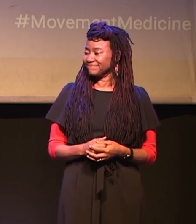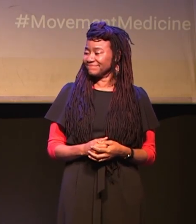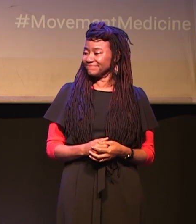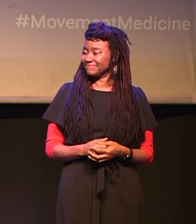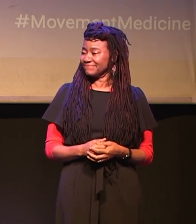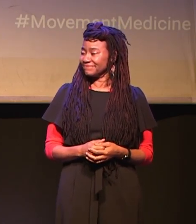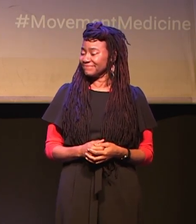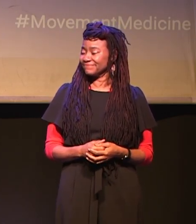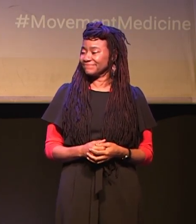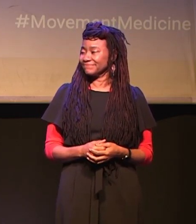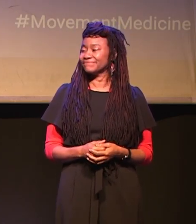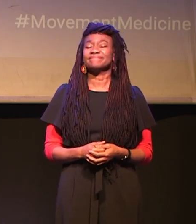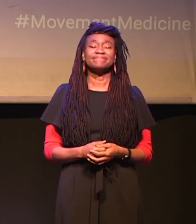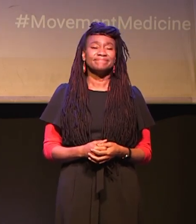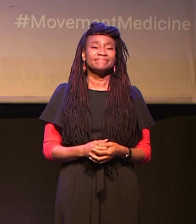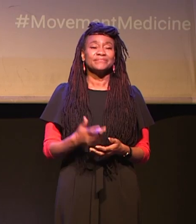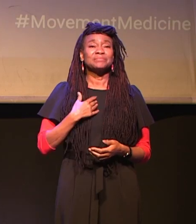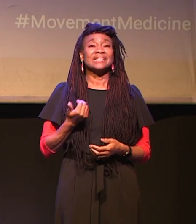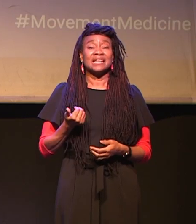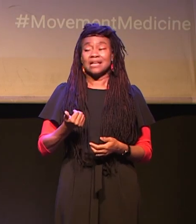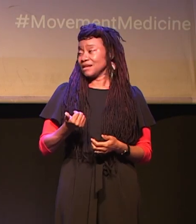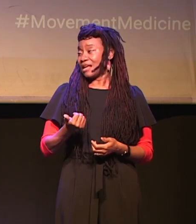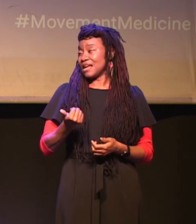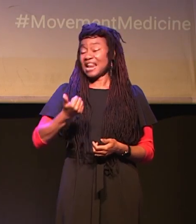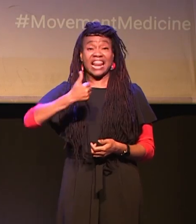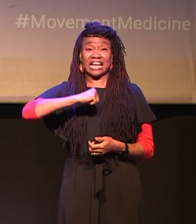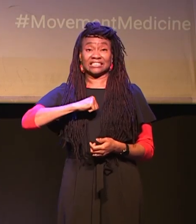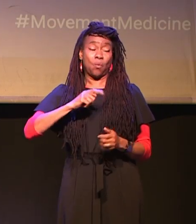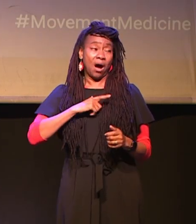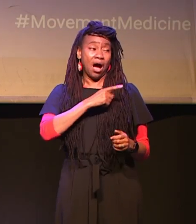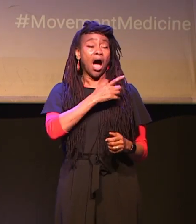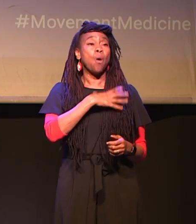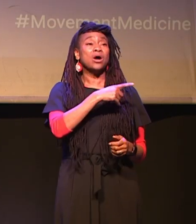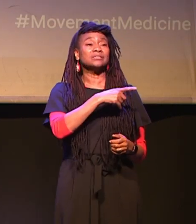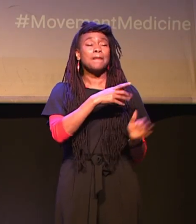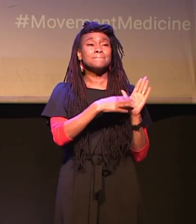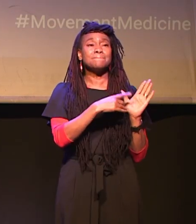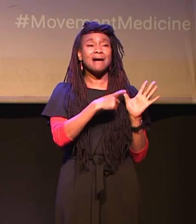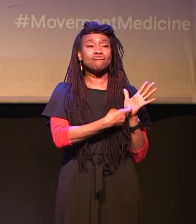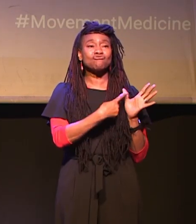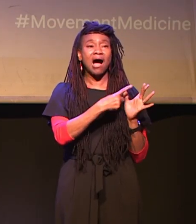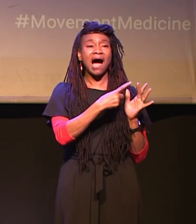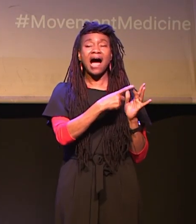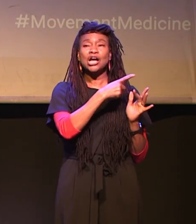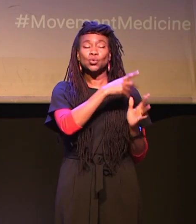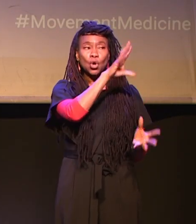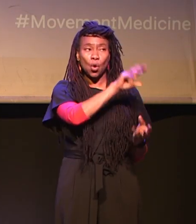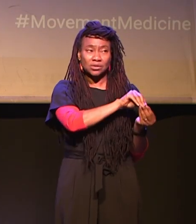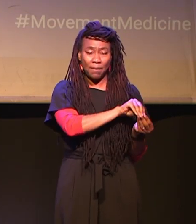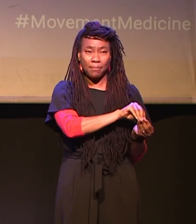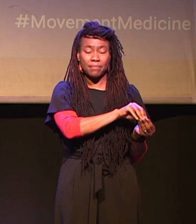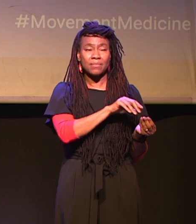It's perfect. I'm going to go next because I want Marai to conclude this section before we go to Q&A.